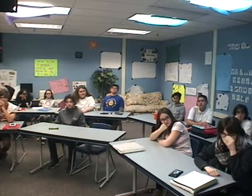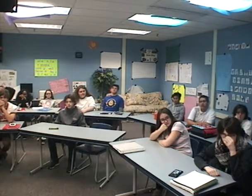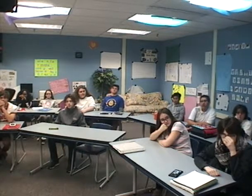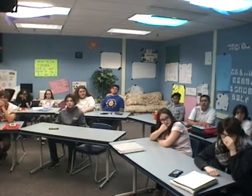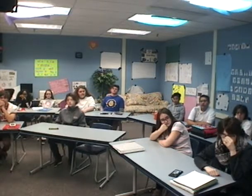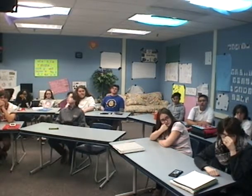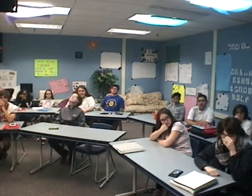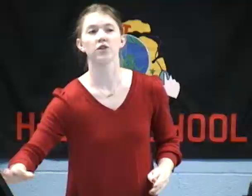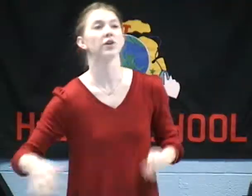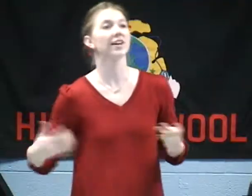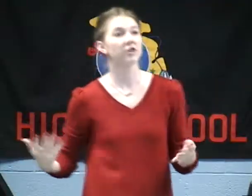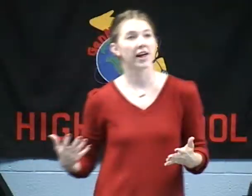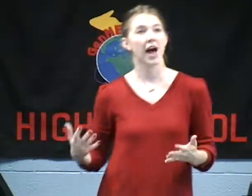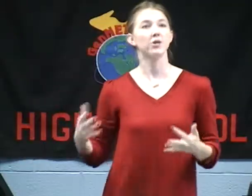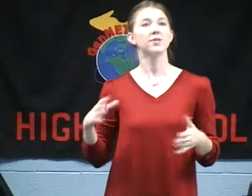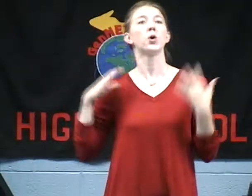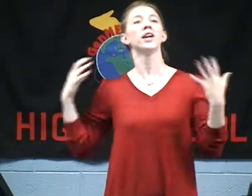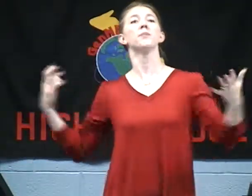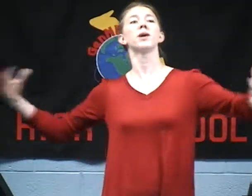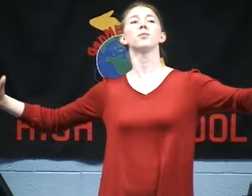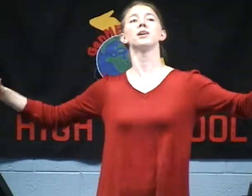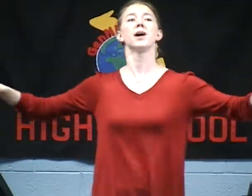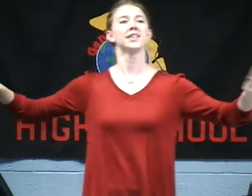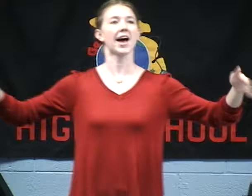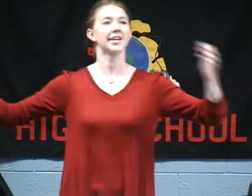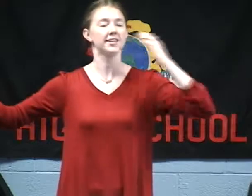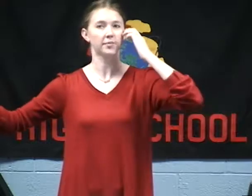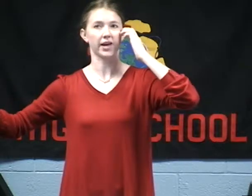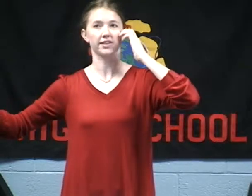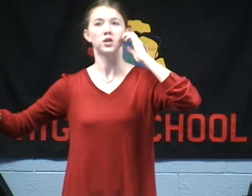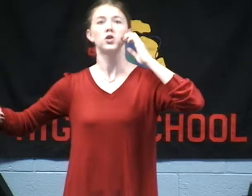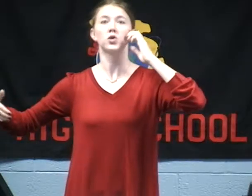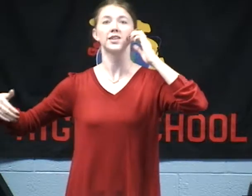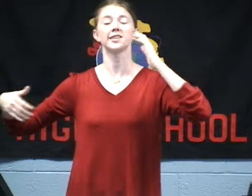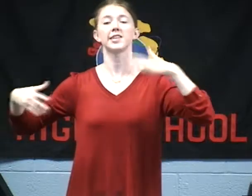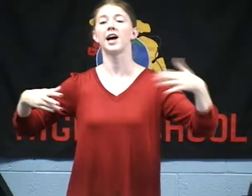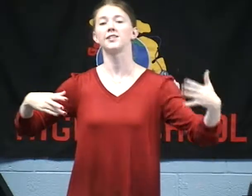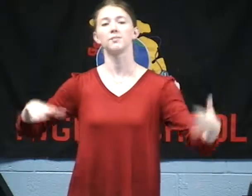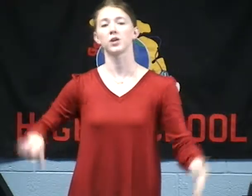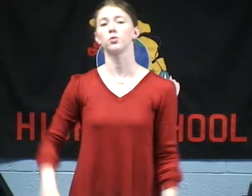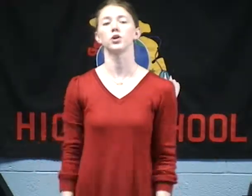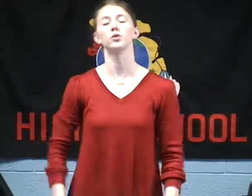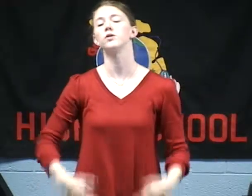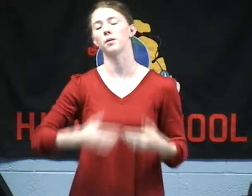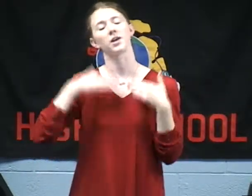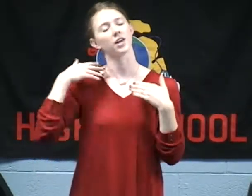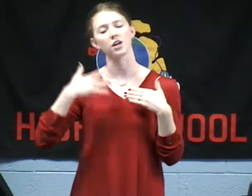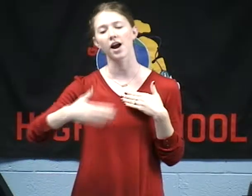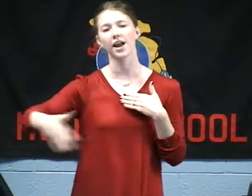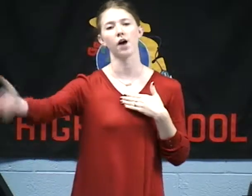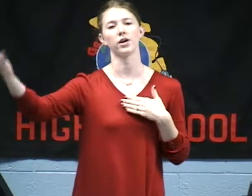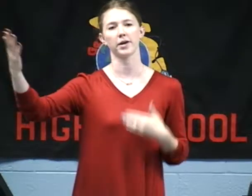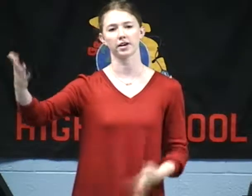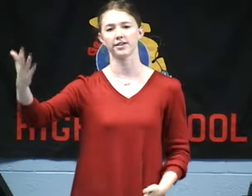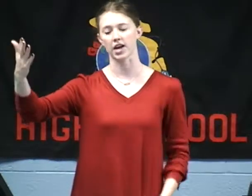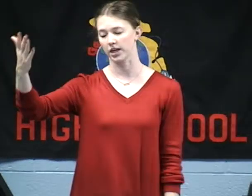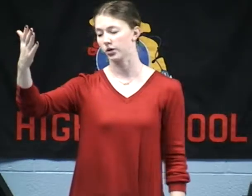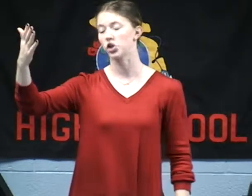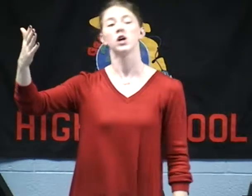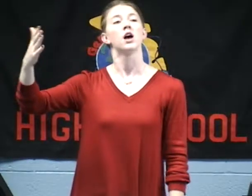Yeah. So yesterday I was putting people in my signing space. So this is a concept that you will use from here on out in American Sign Language.